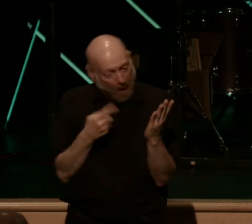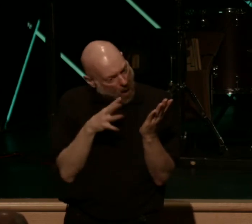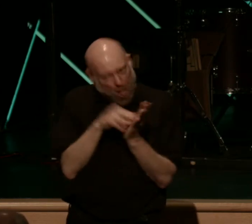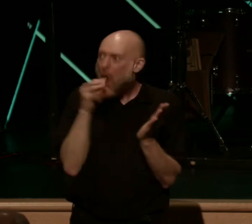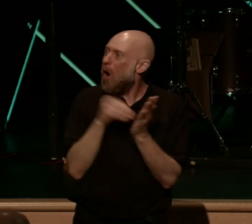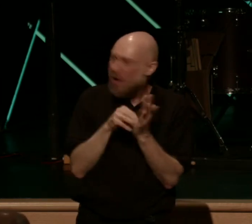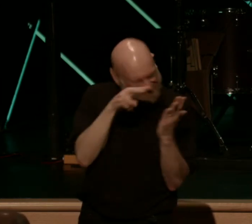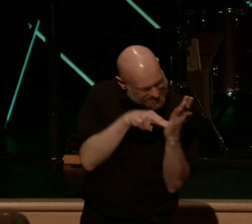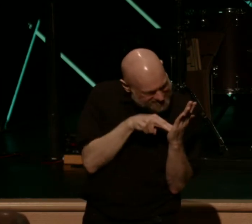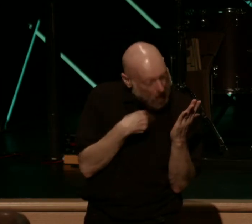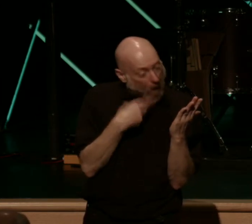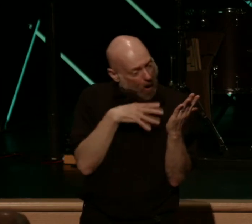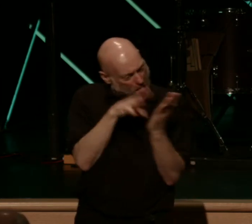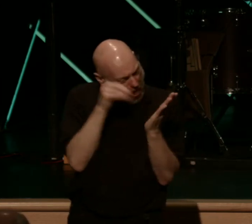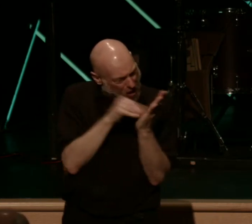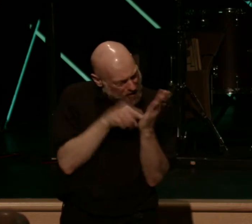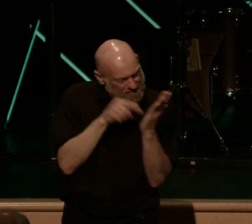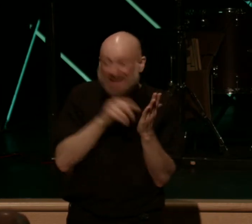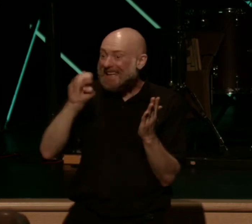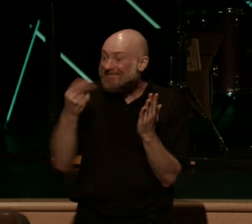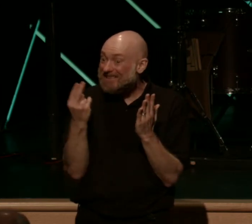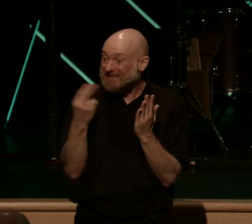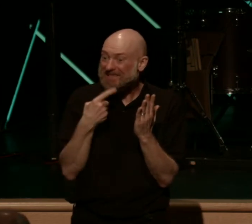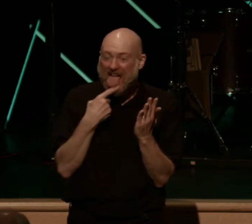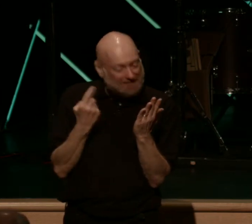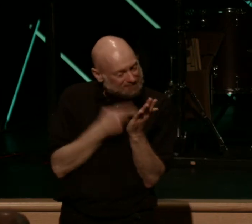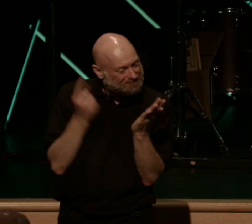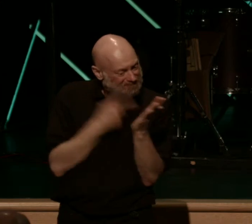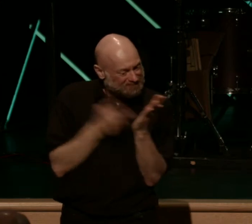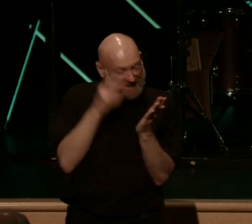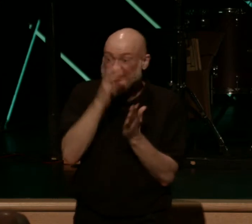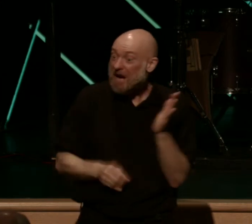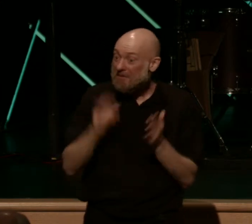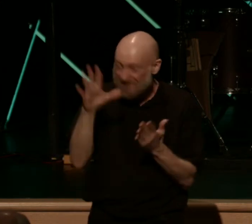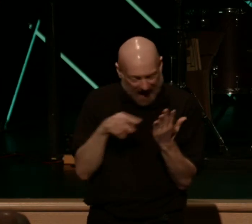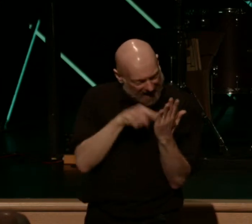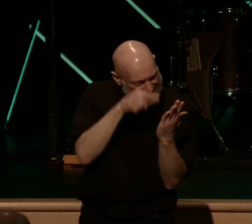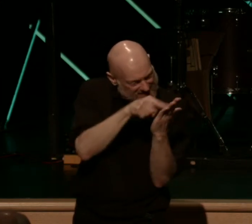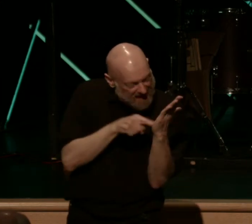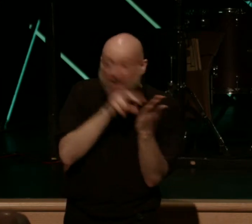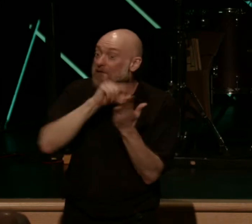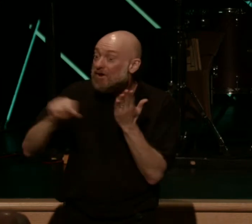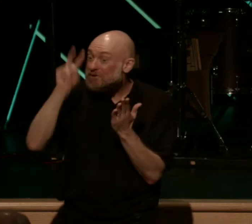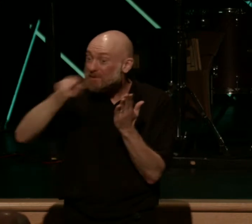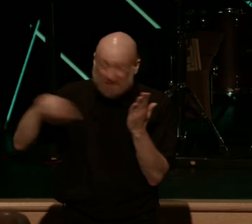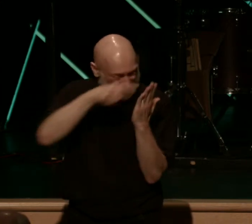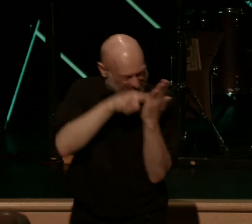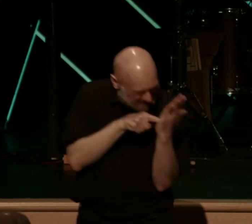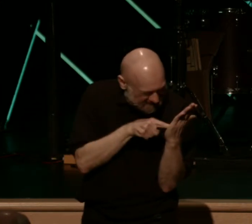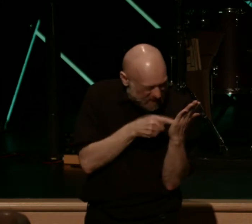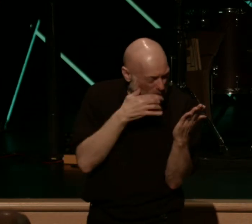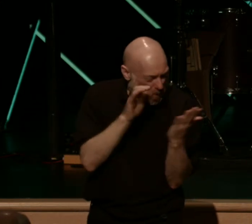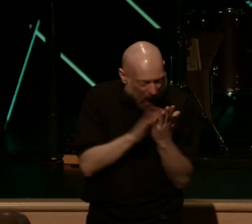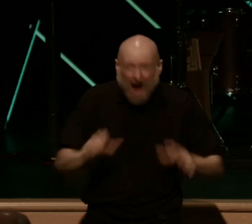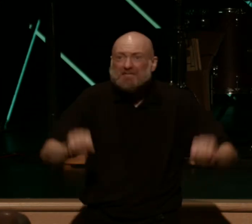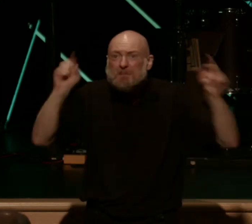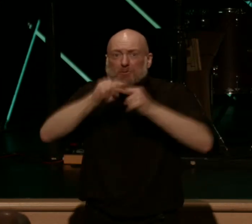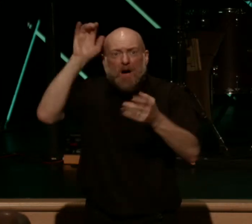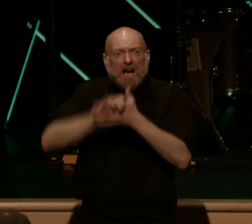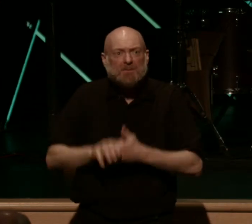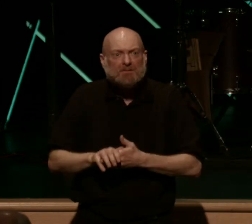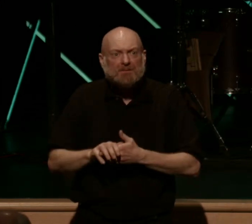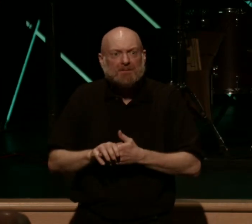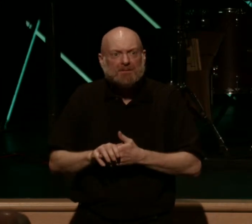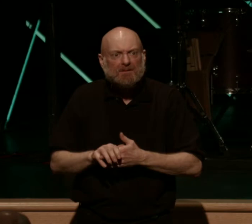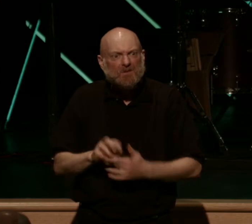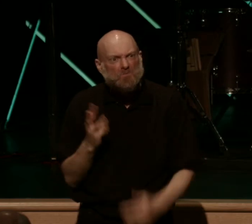adventure. I can't believe what I'm reading. I get to the book of Ephesians. I get to chapter 5. I get to verse 22. Wives submit to their husbands. I'm